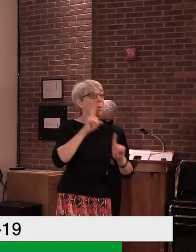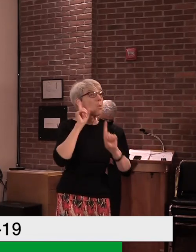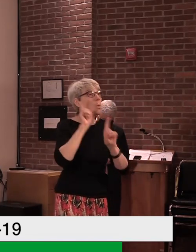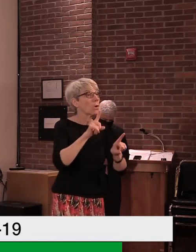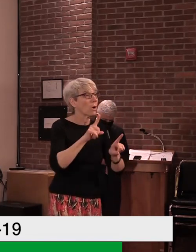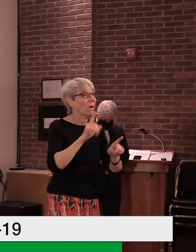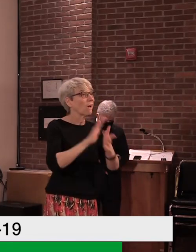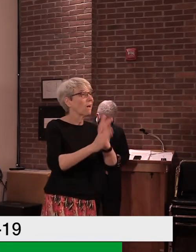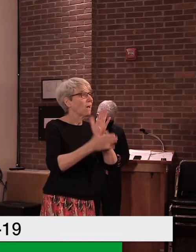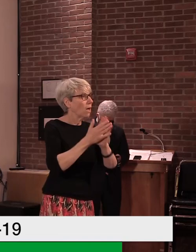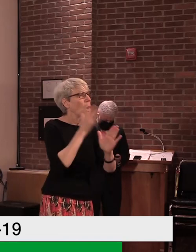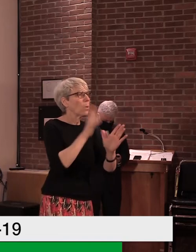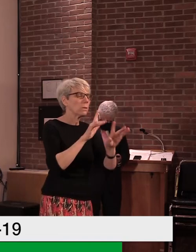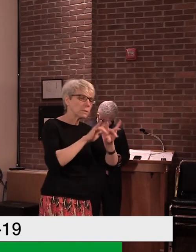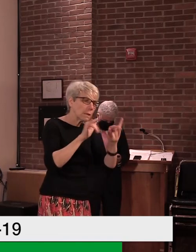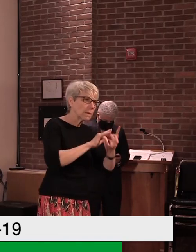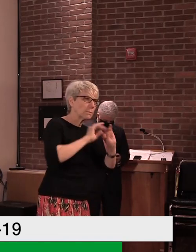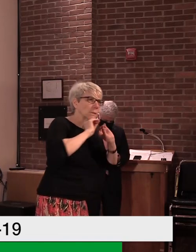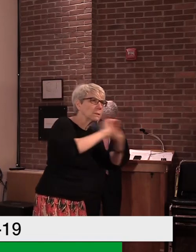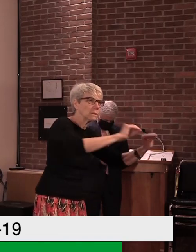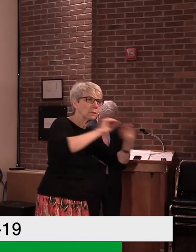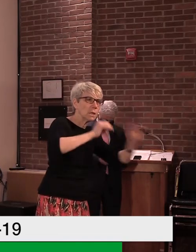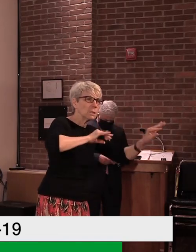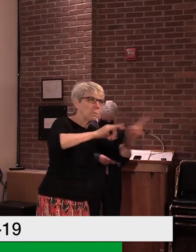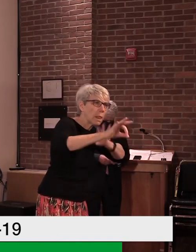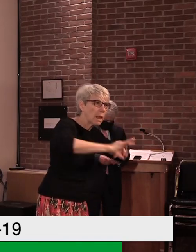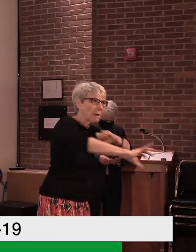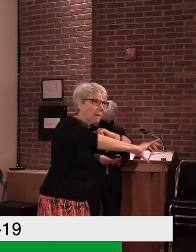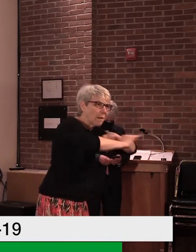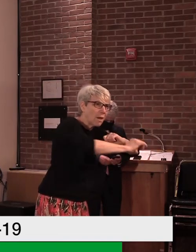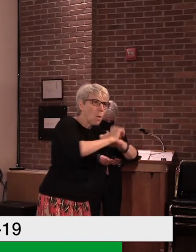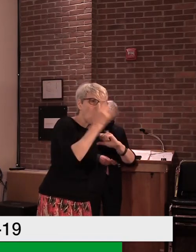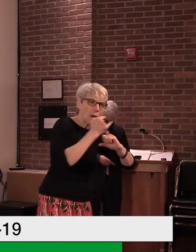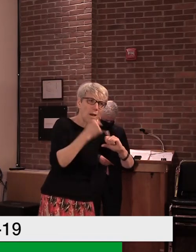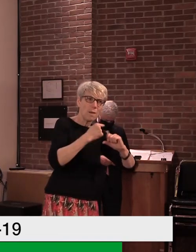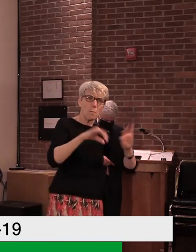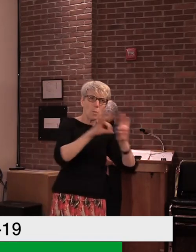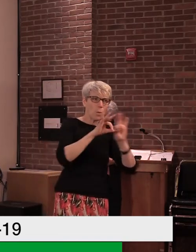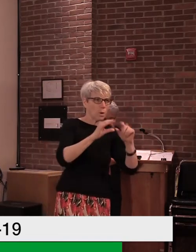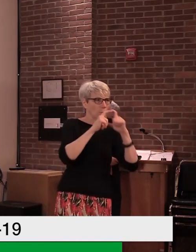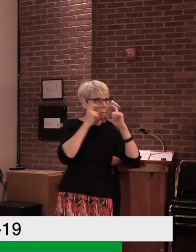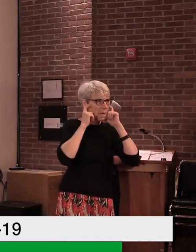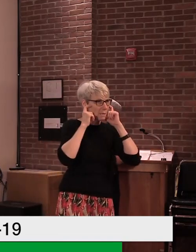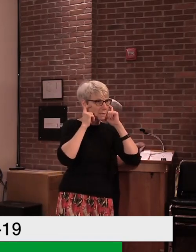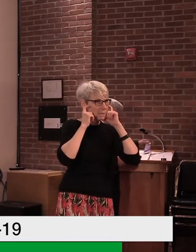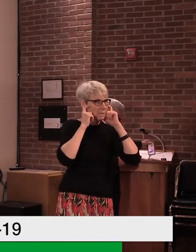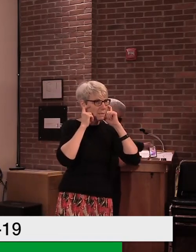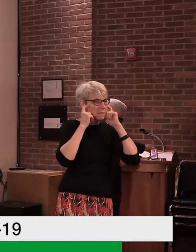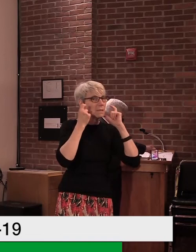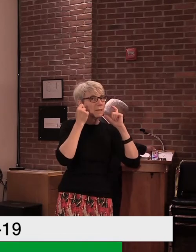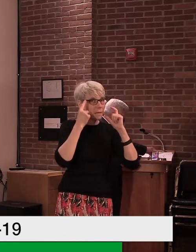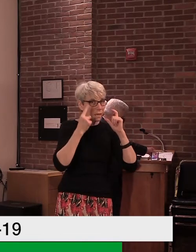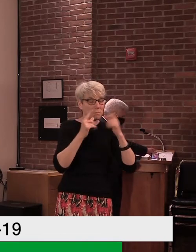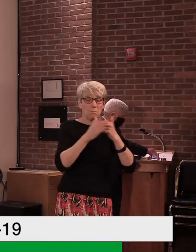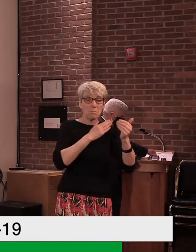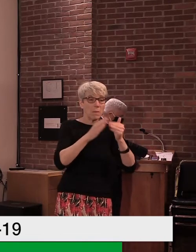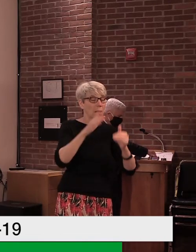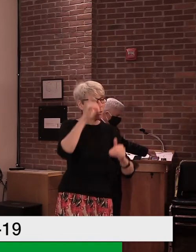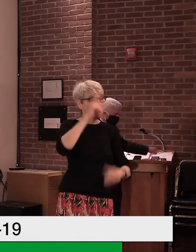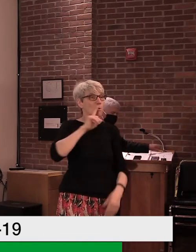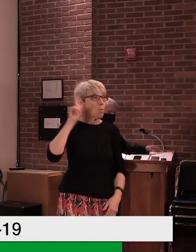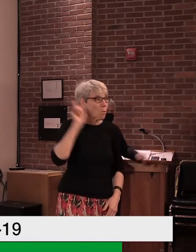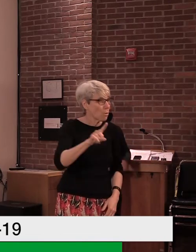public, because with or without a mandate, the fact is we rely on each other to take this virus very